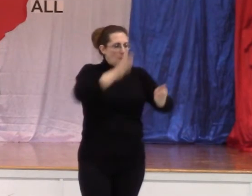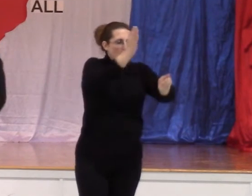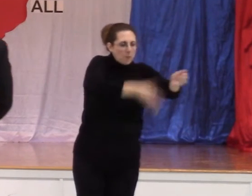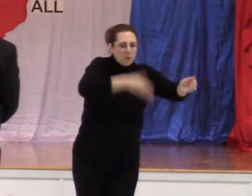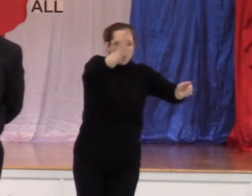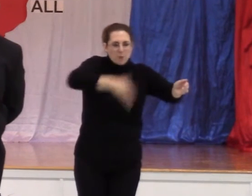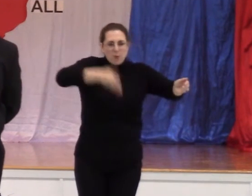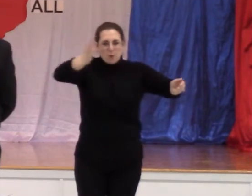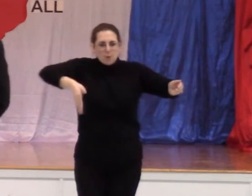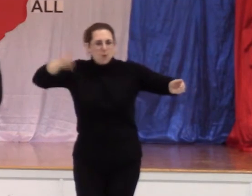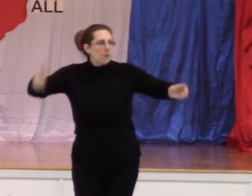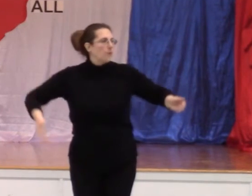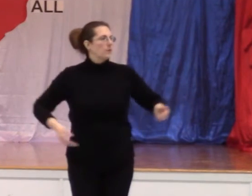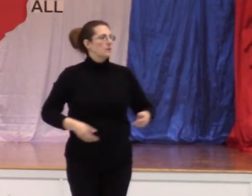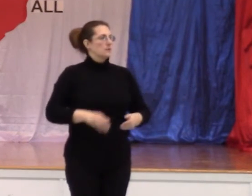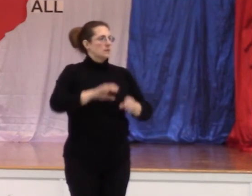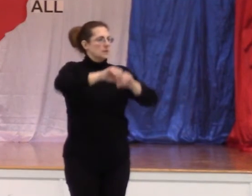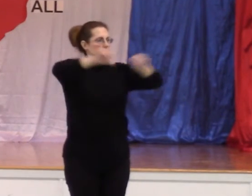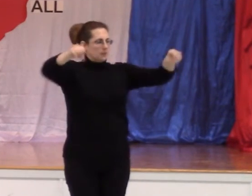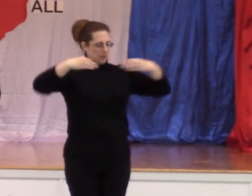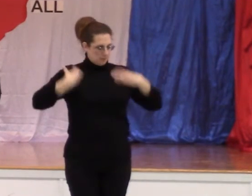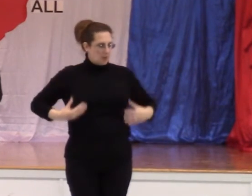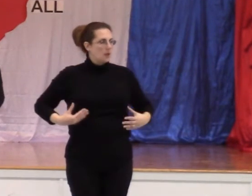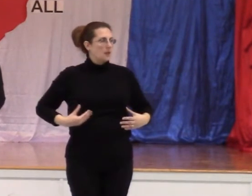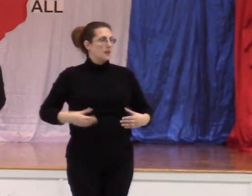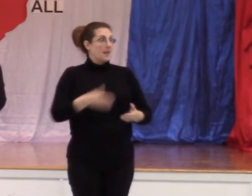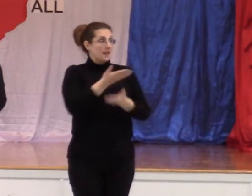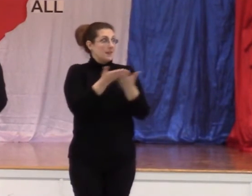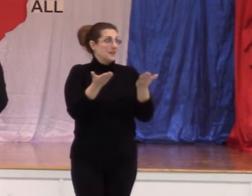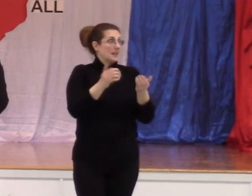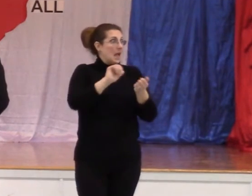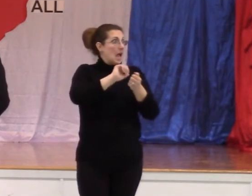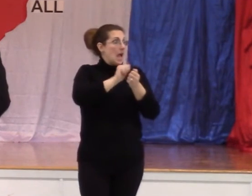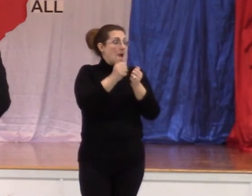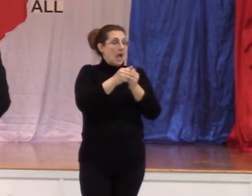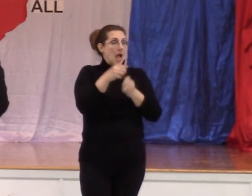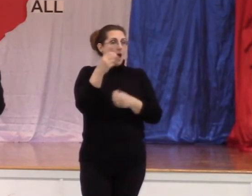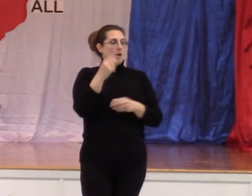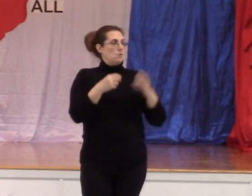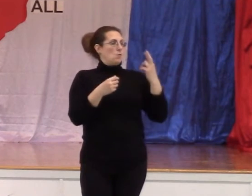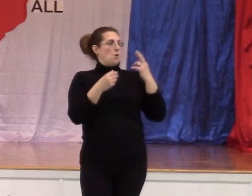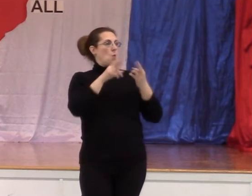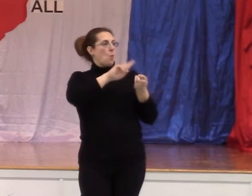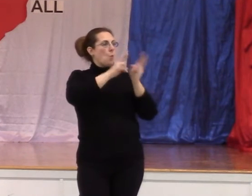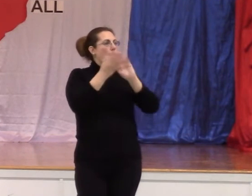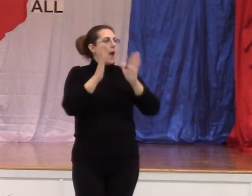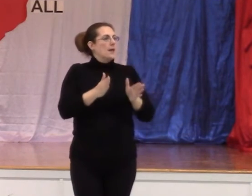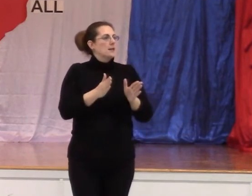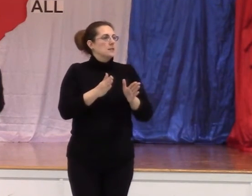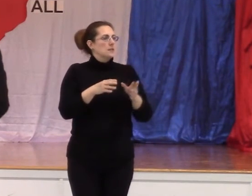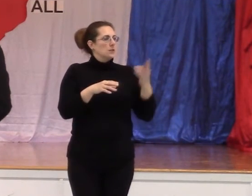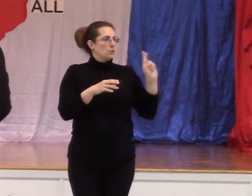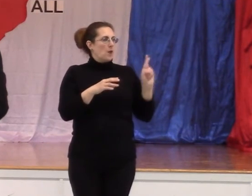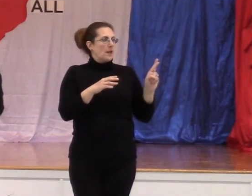in manure. So these are how these radicals, because they are revolutionaries, are